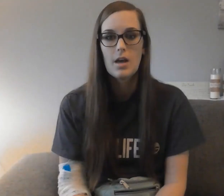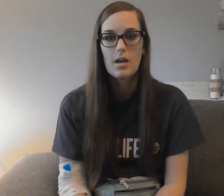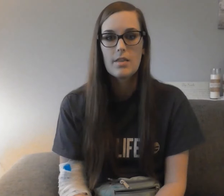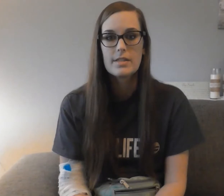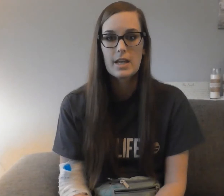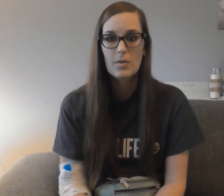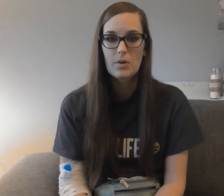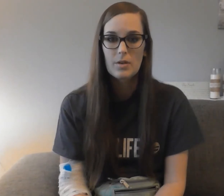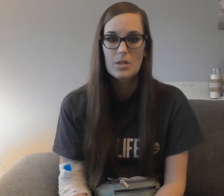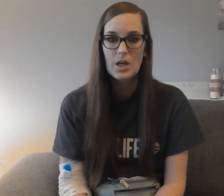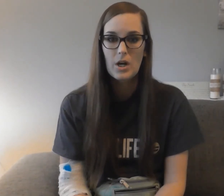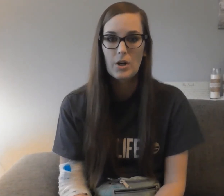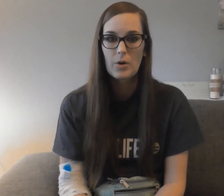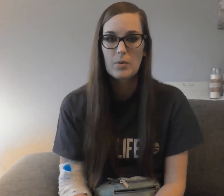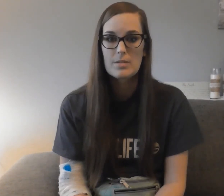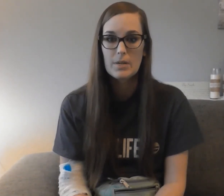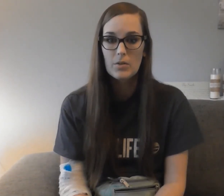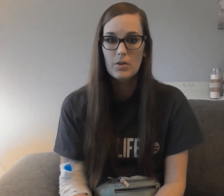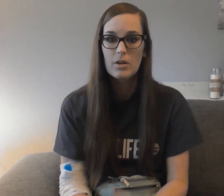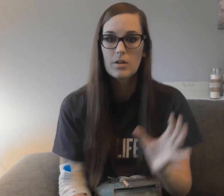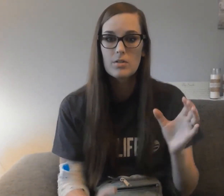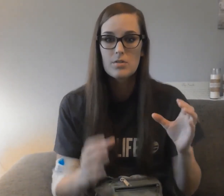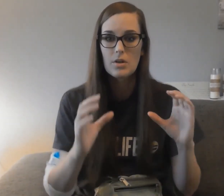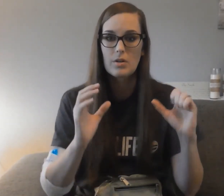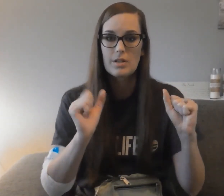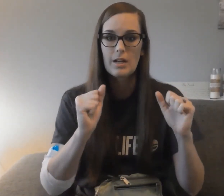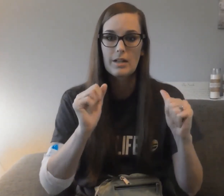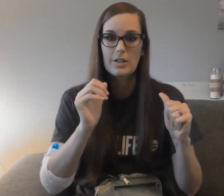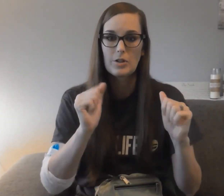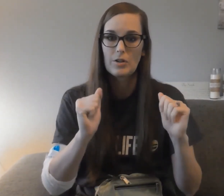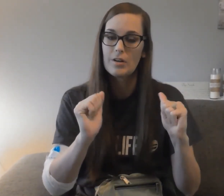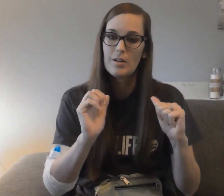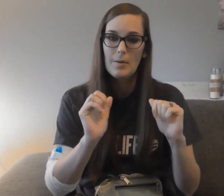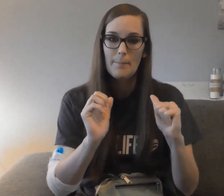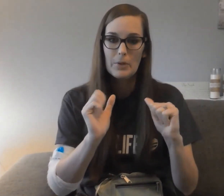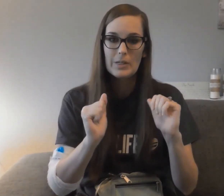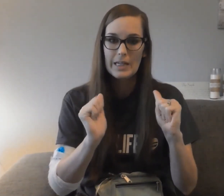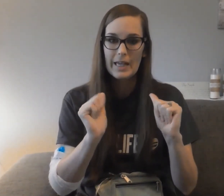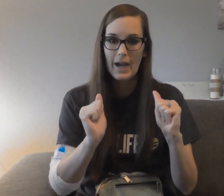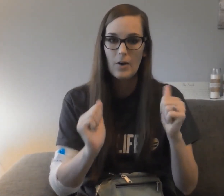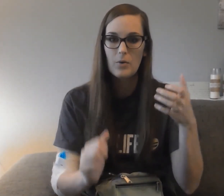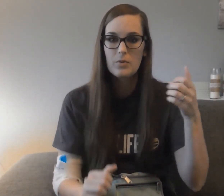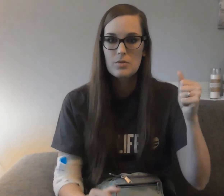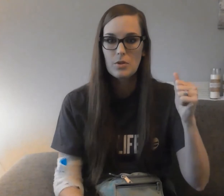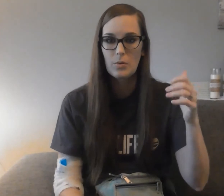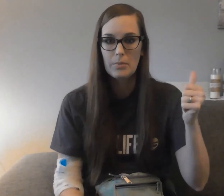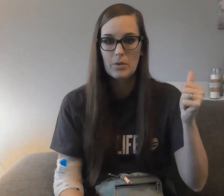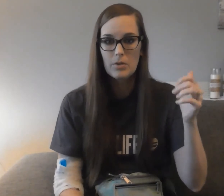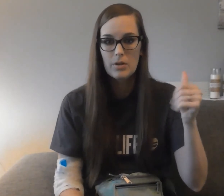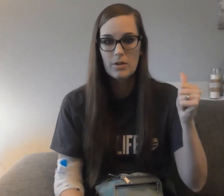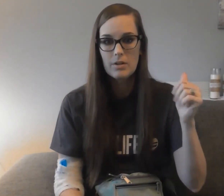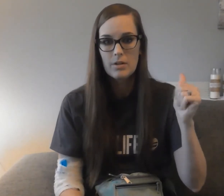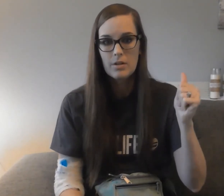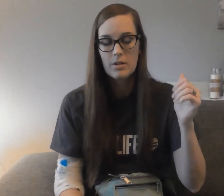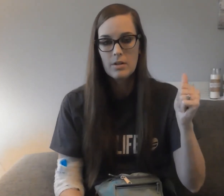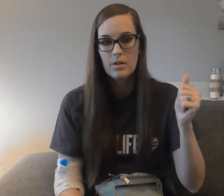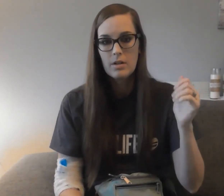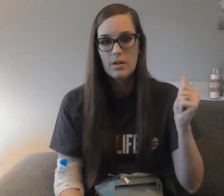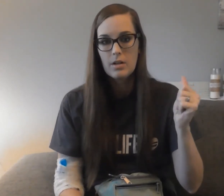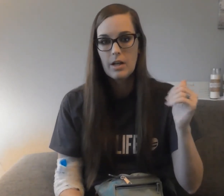The second one that we taught her was milk. So it's kind of like you're milking a cow, so milk. And